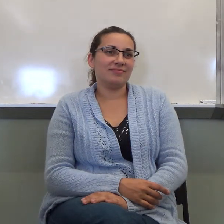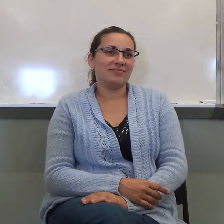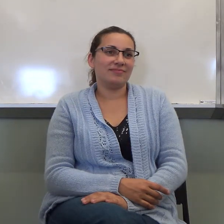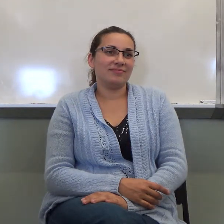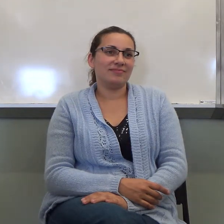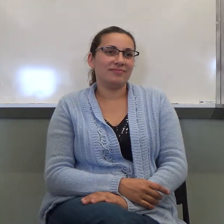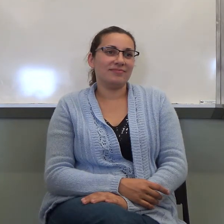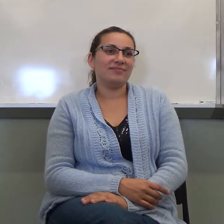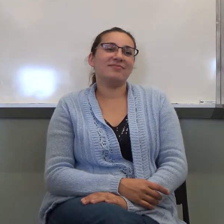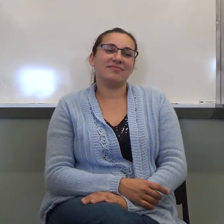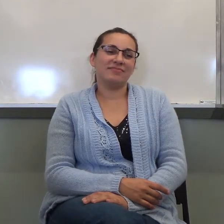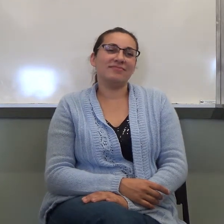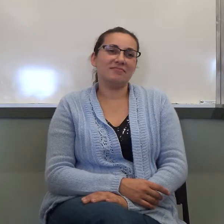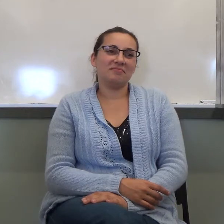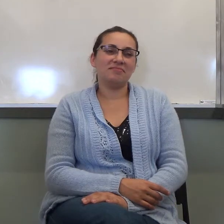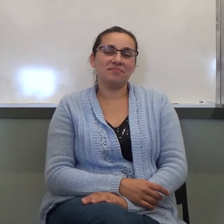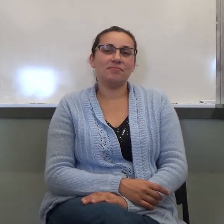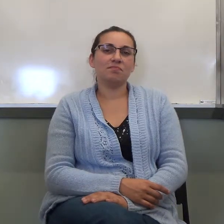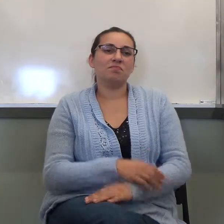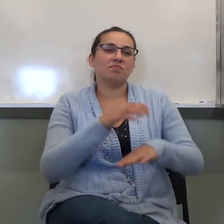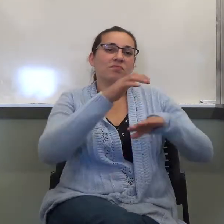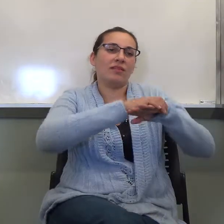It says, this is the English that they give us, the sum of